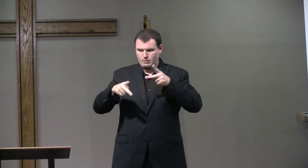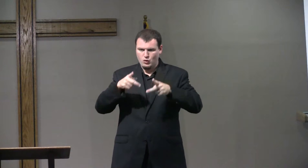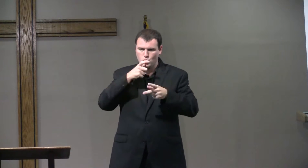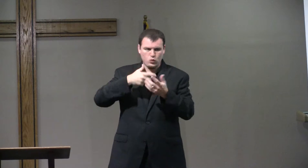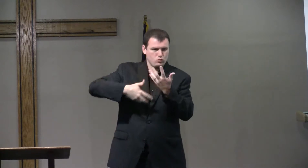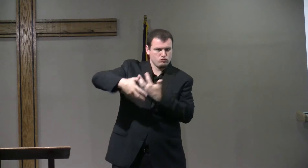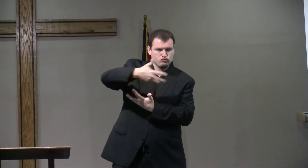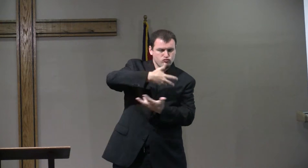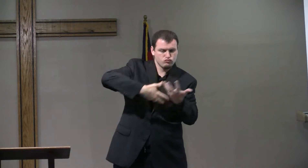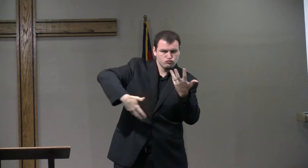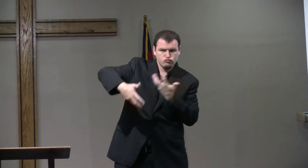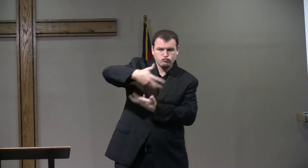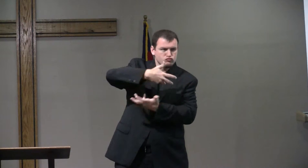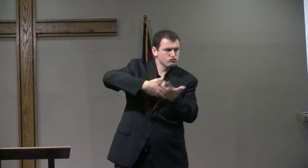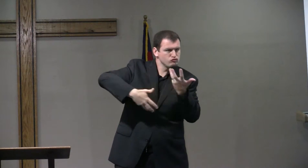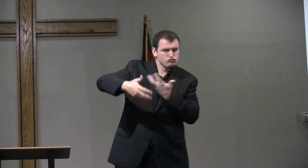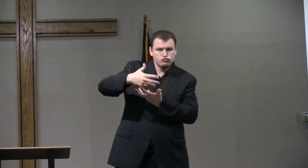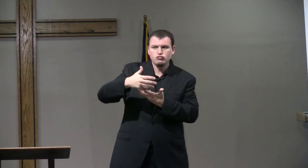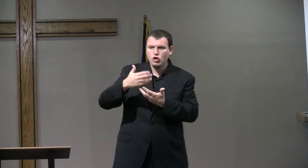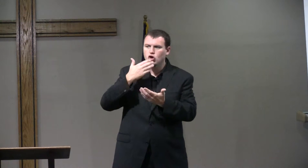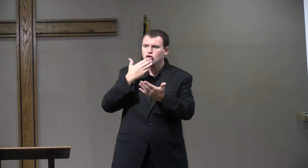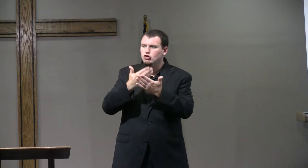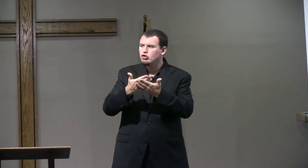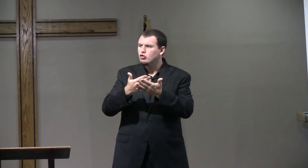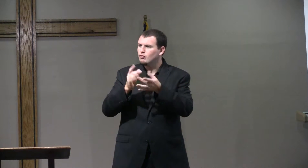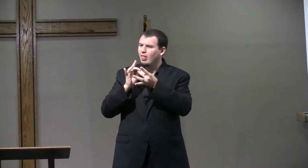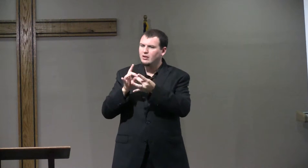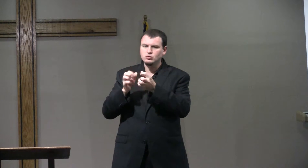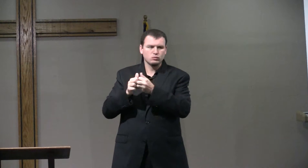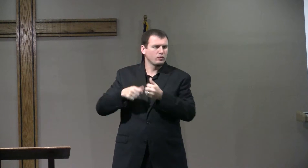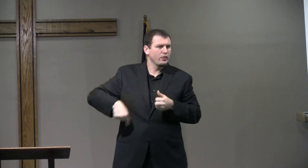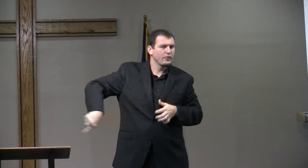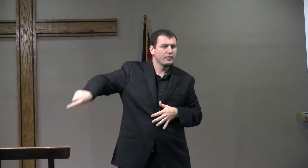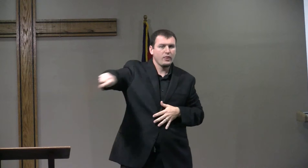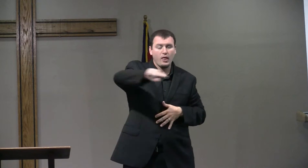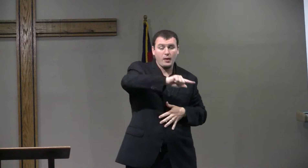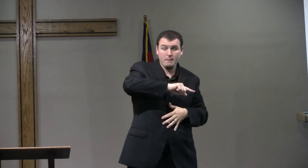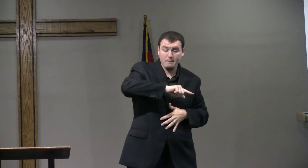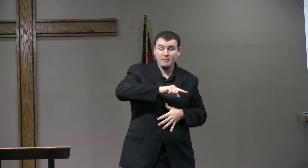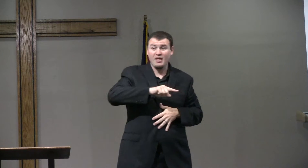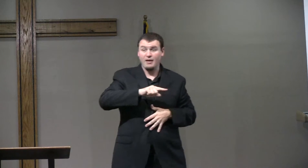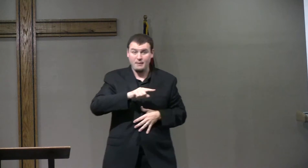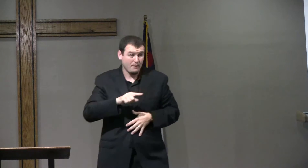fellow Christians, have a good relationship with the people that you're around.